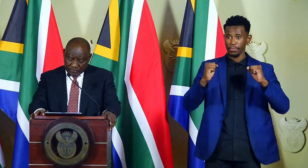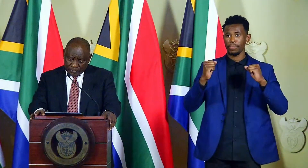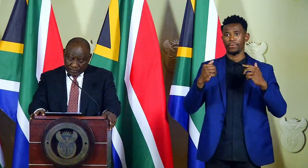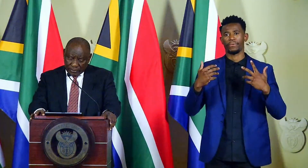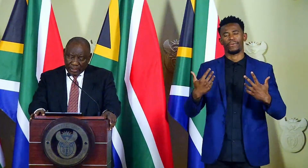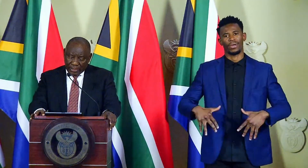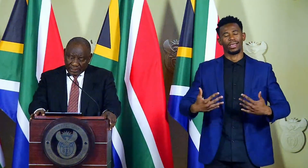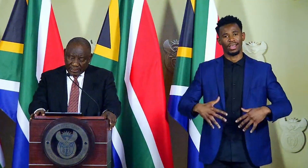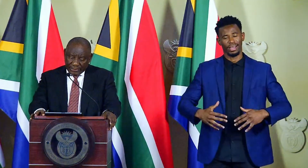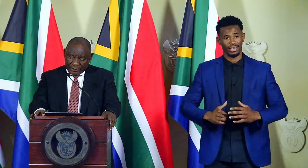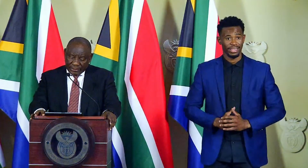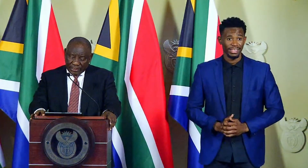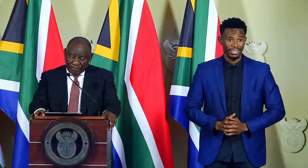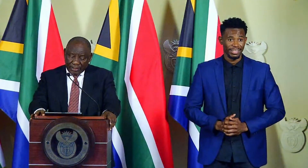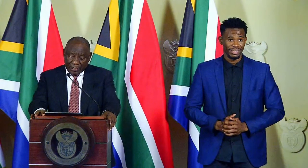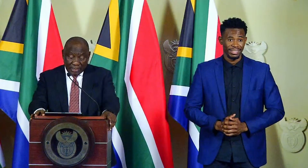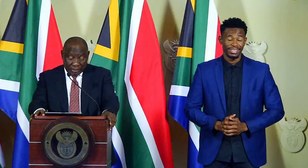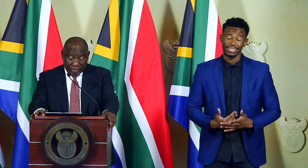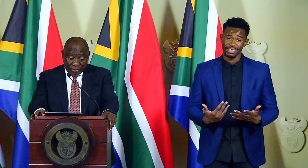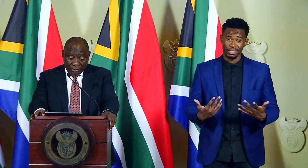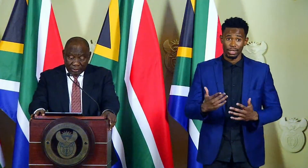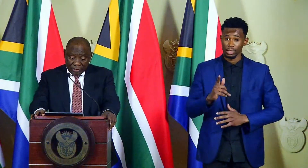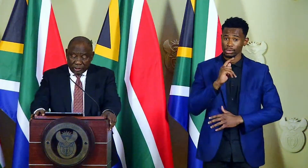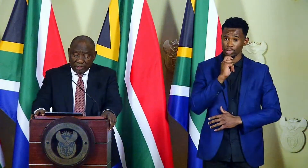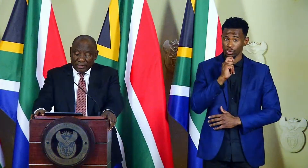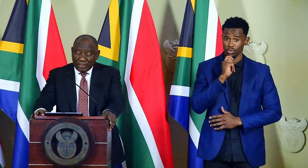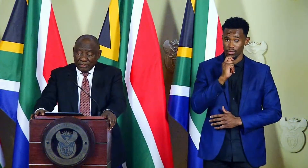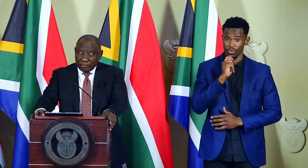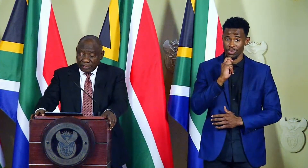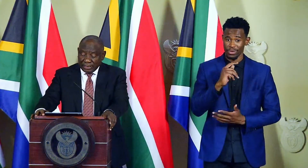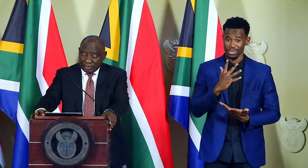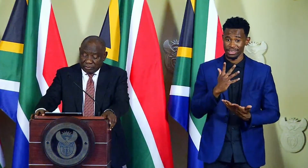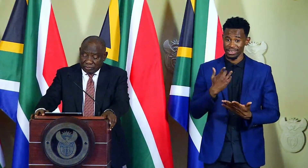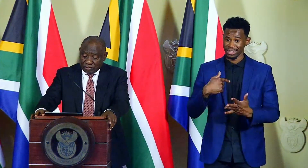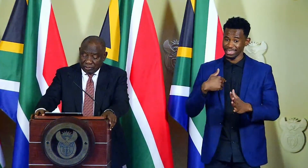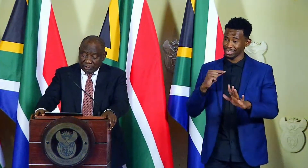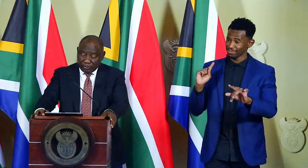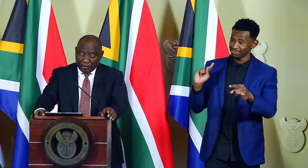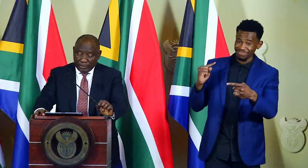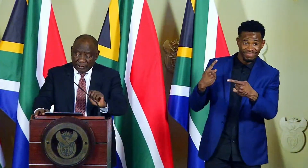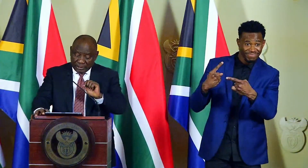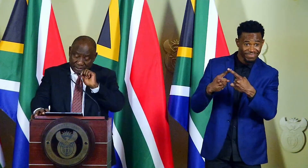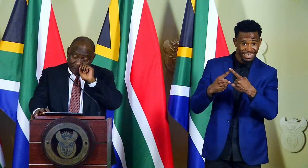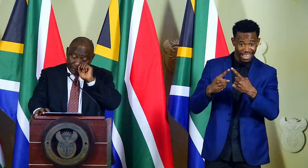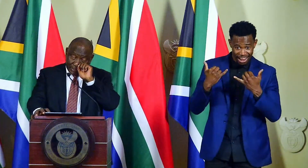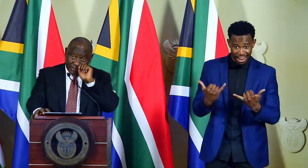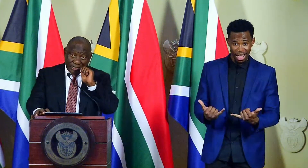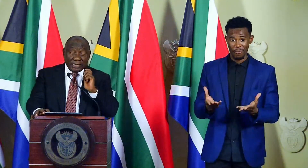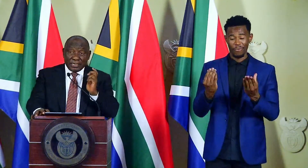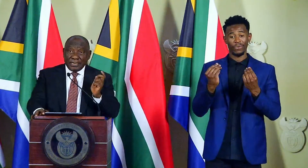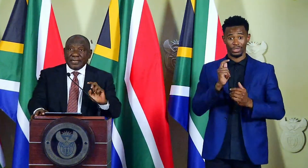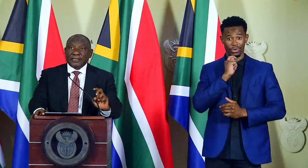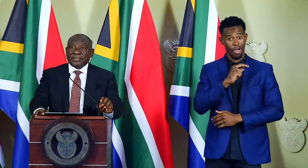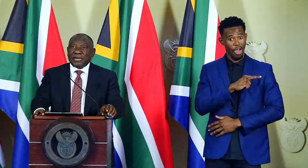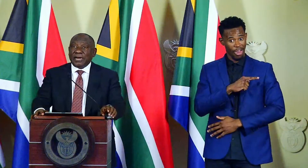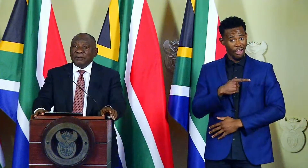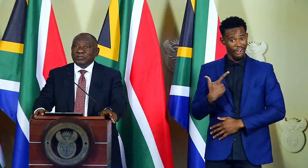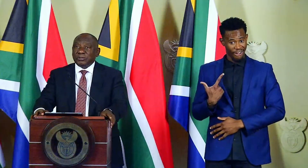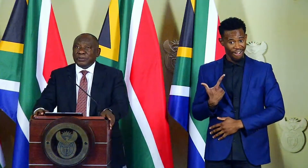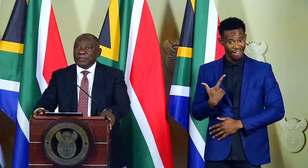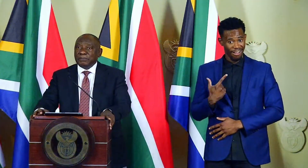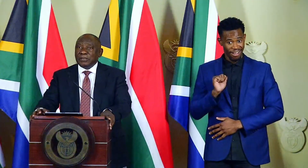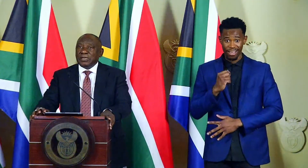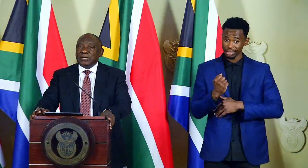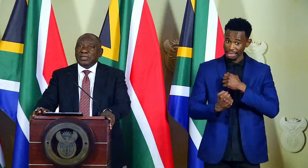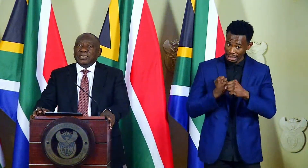forward. It has indeed been a long journey to get to this point. It's taken years, and I